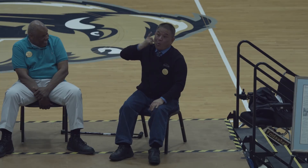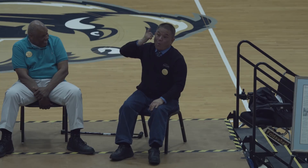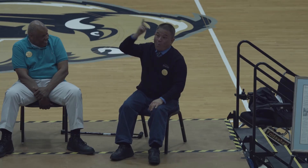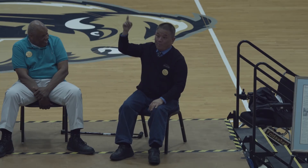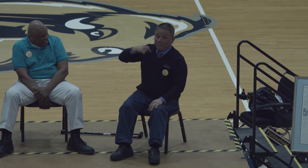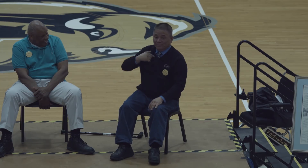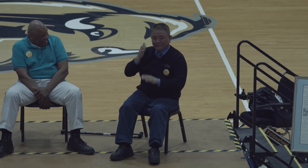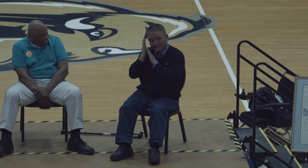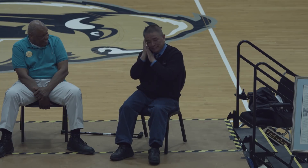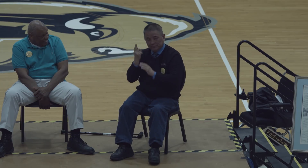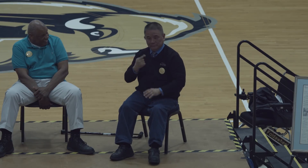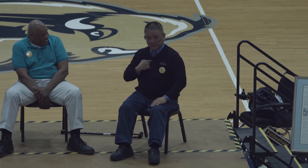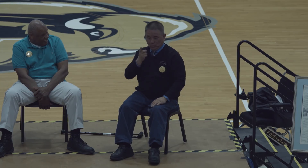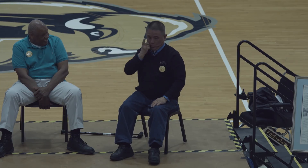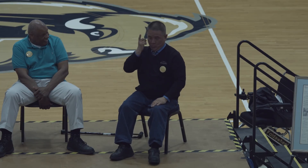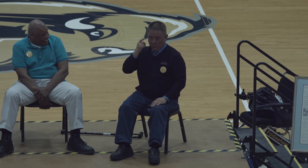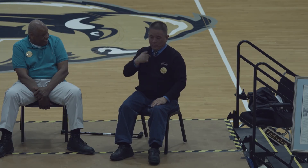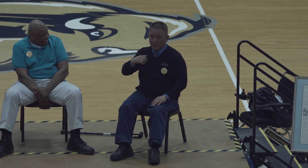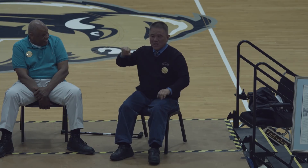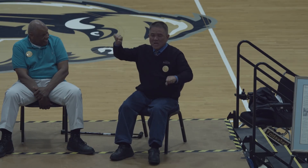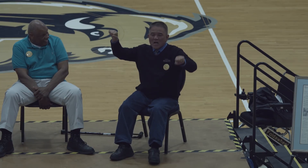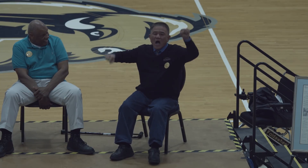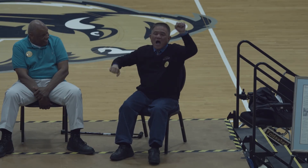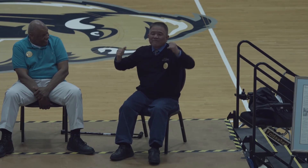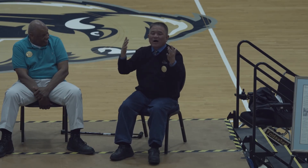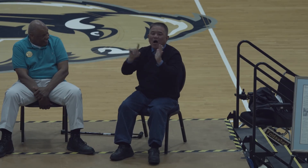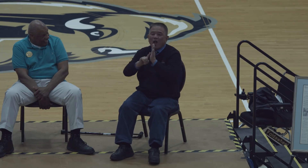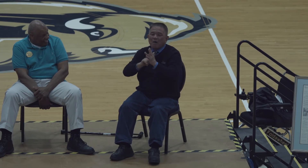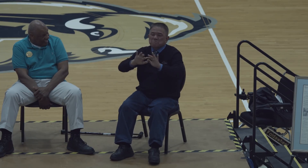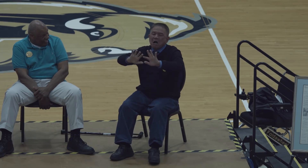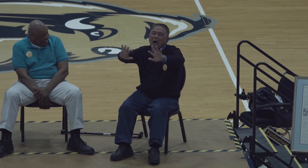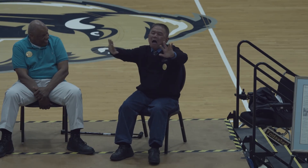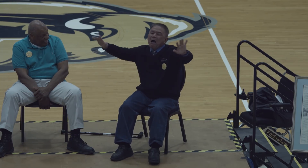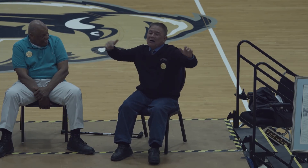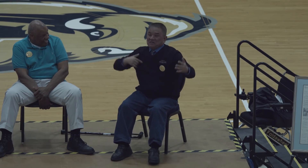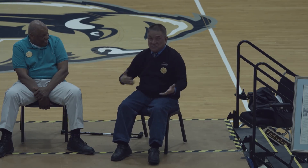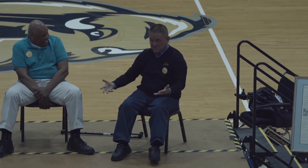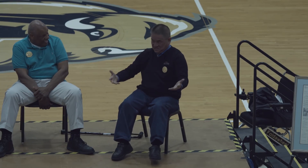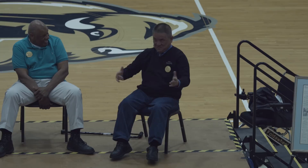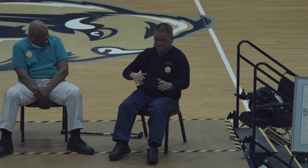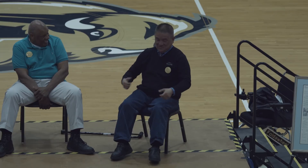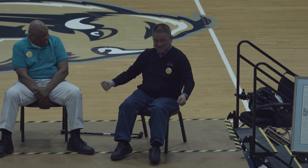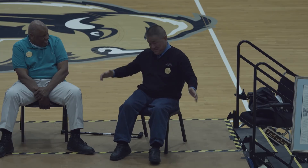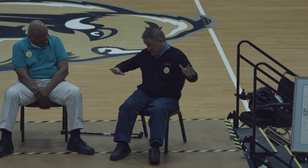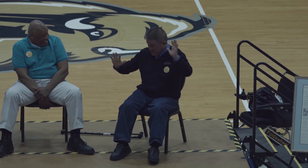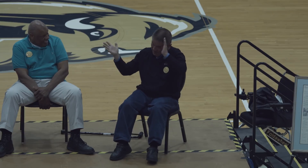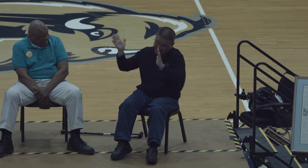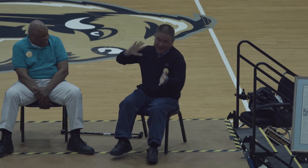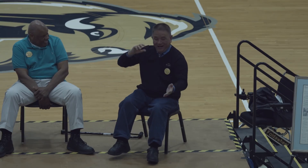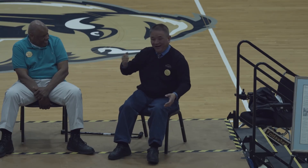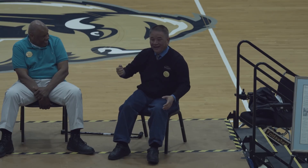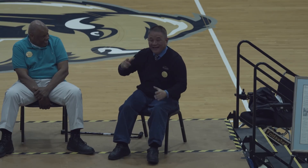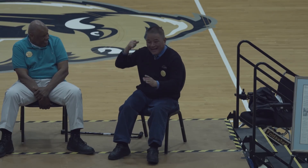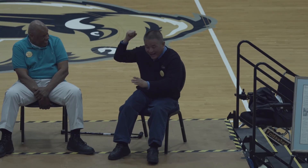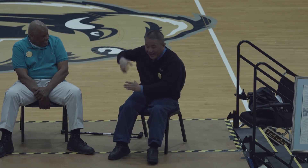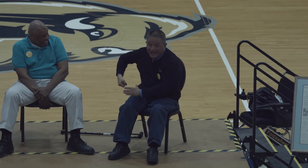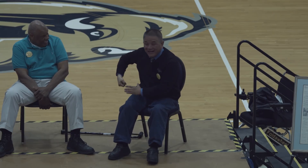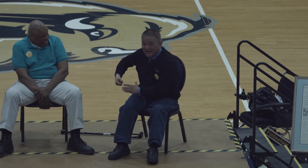moment. So I was at the dorm asleep initially when the fire alarms were pulled and everybody was roused at